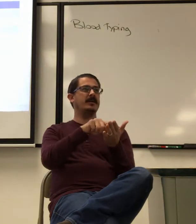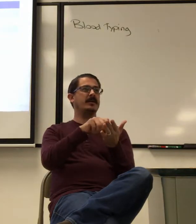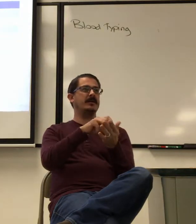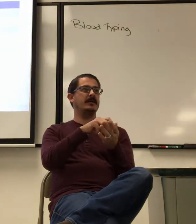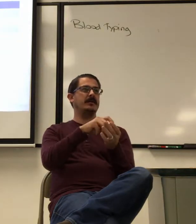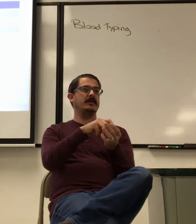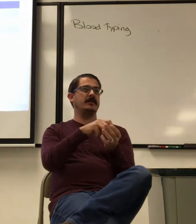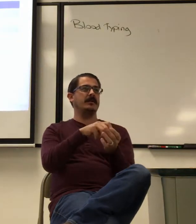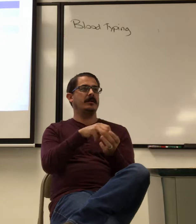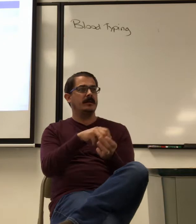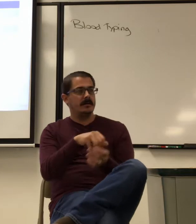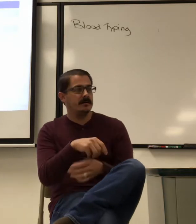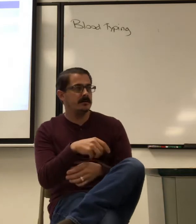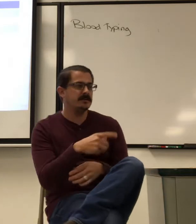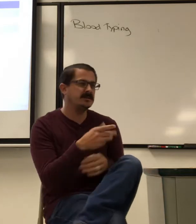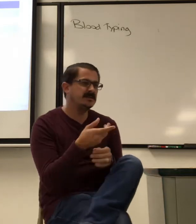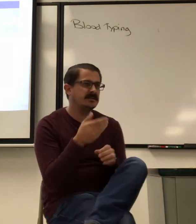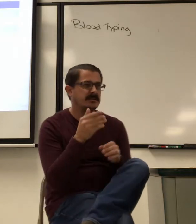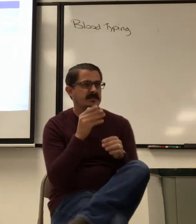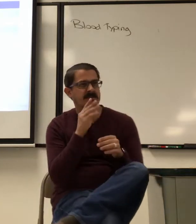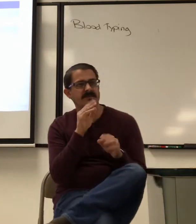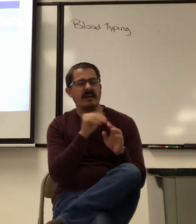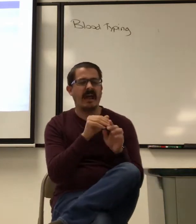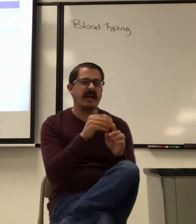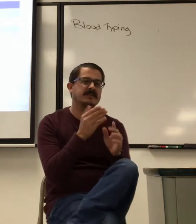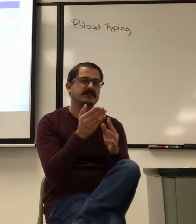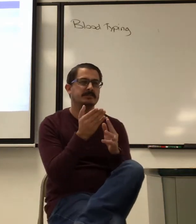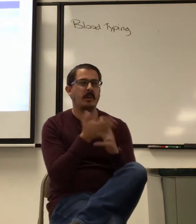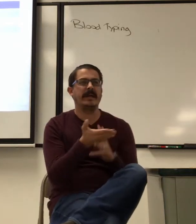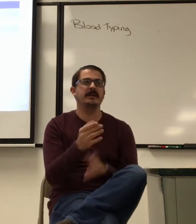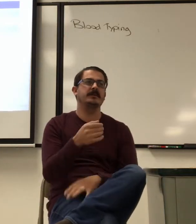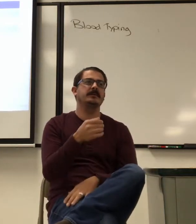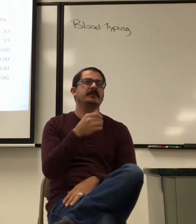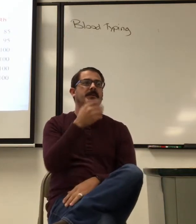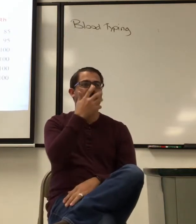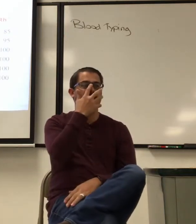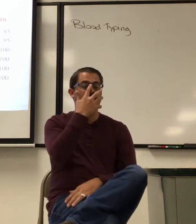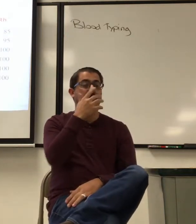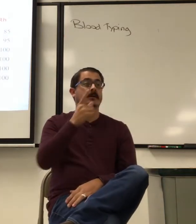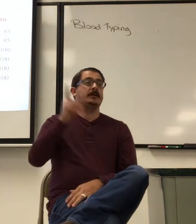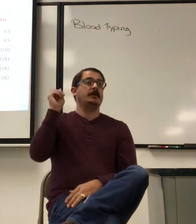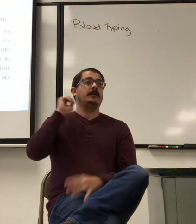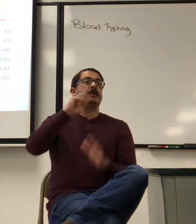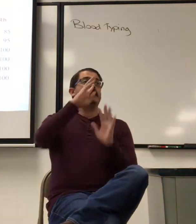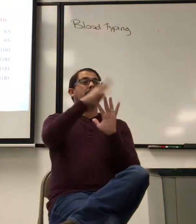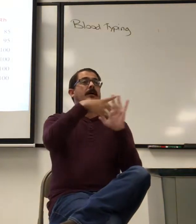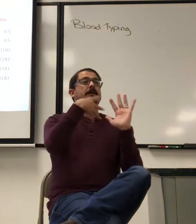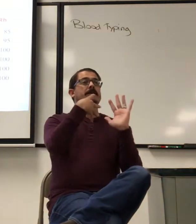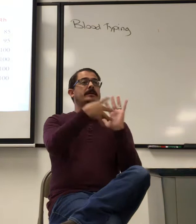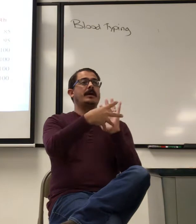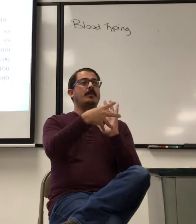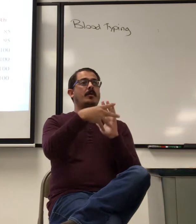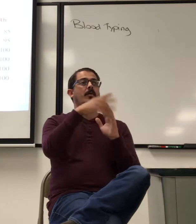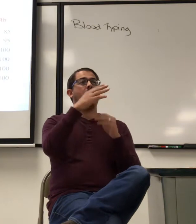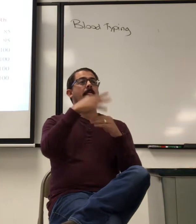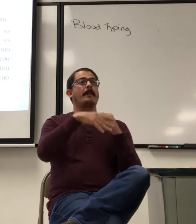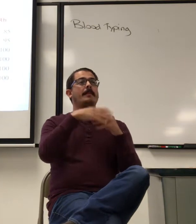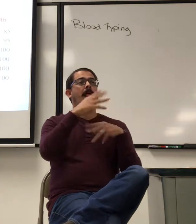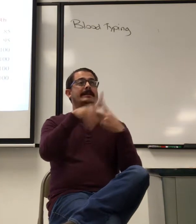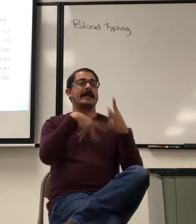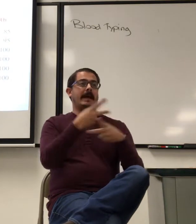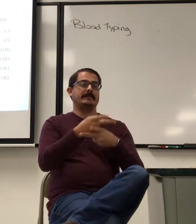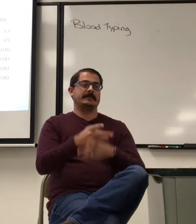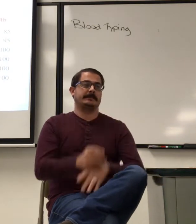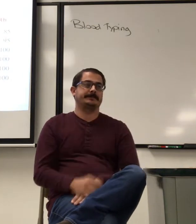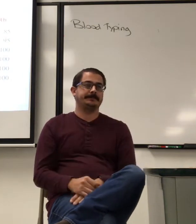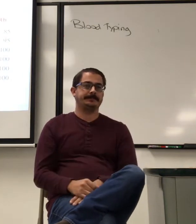RBC surfaces of the donated blood. So here's a table of the blood types,